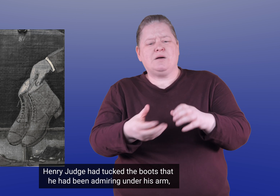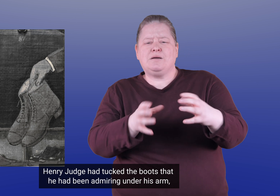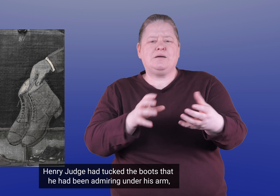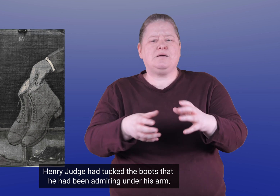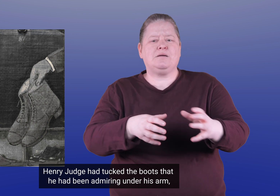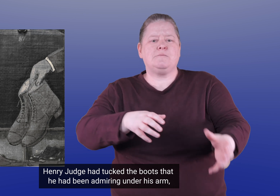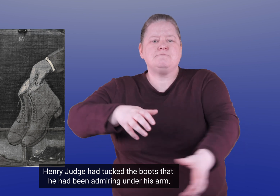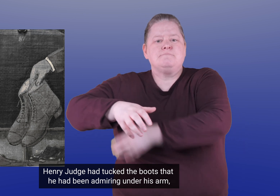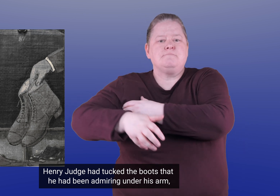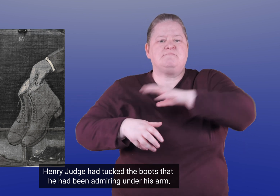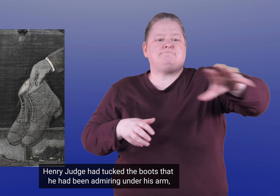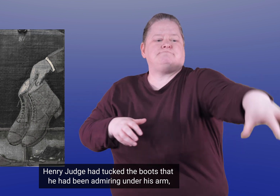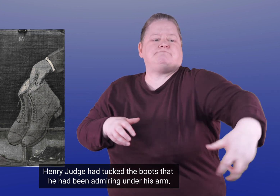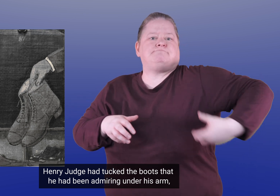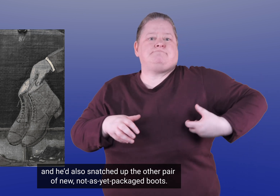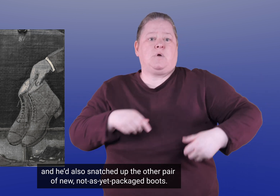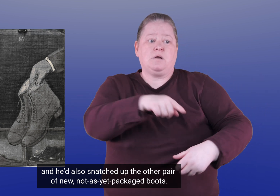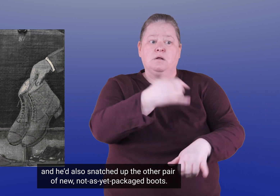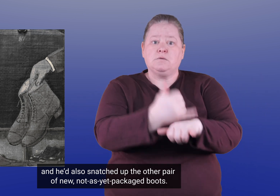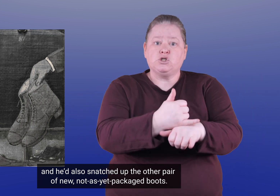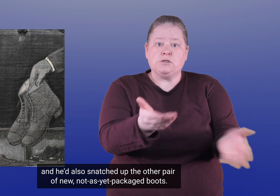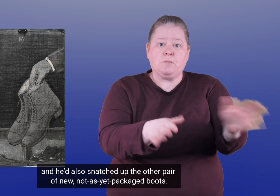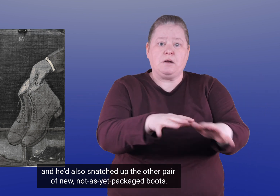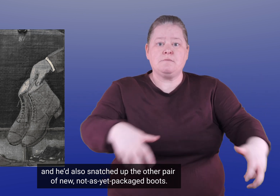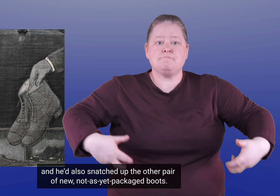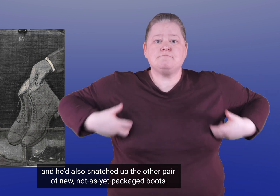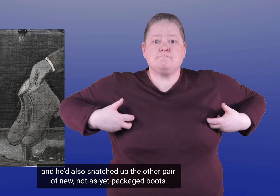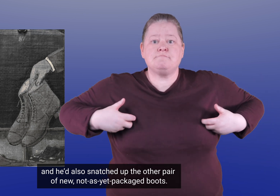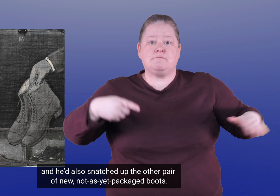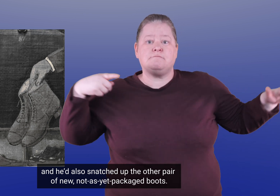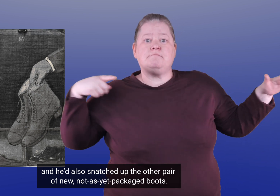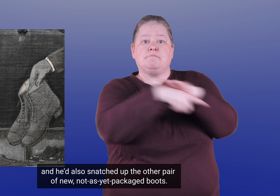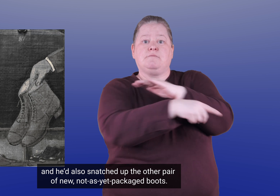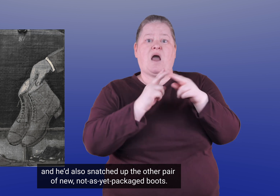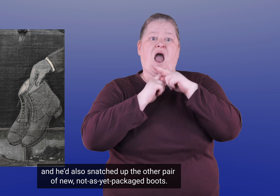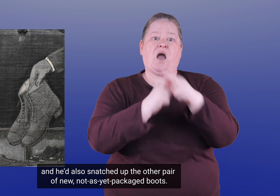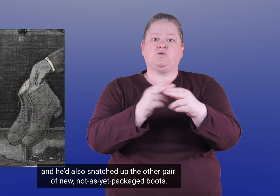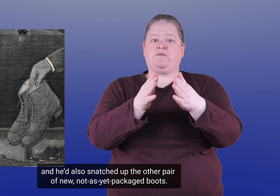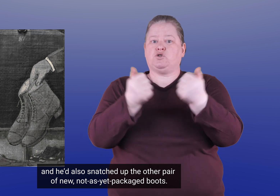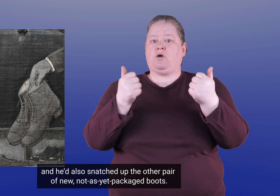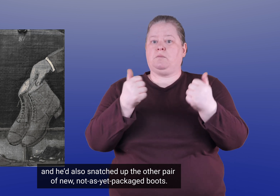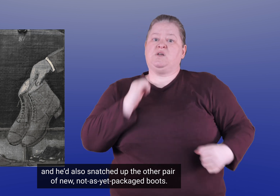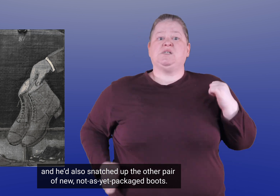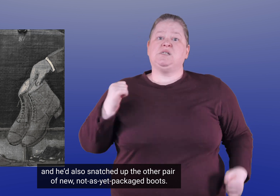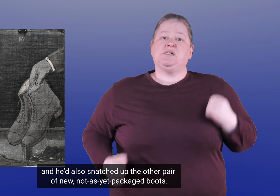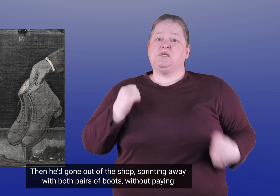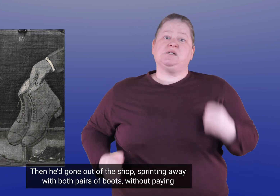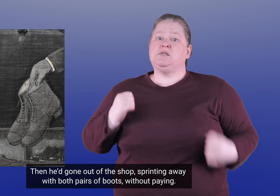admiring under his arm, and he'd also snatched up the other pair of new, not as yet packaged boots. Then he had